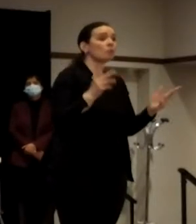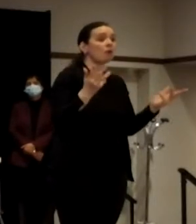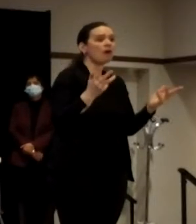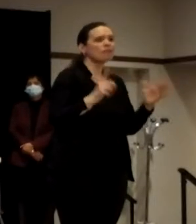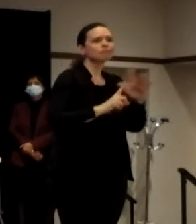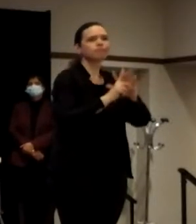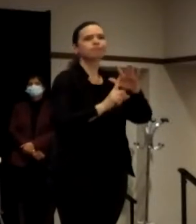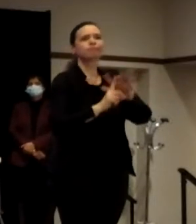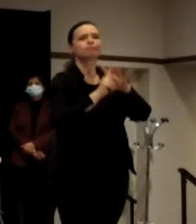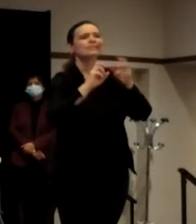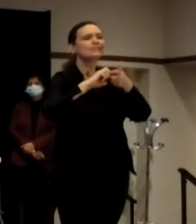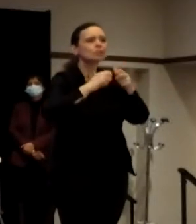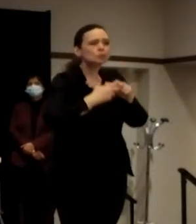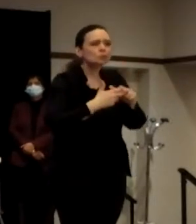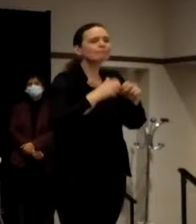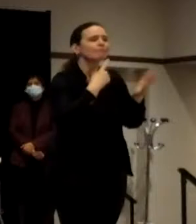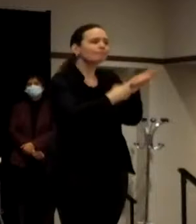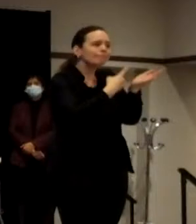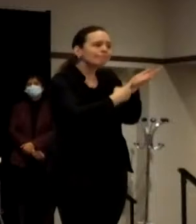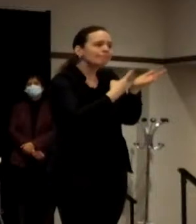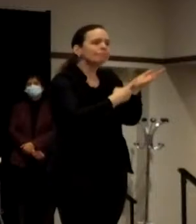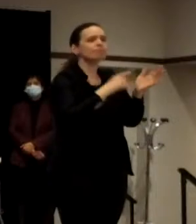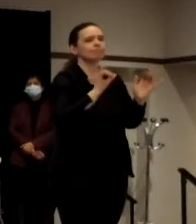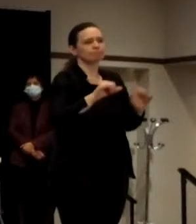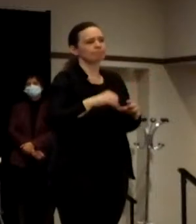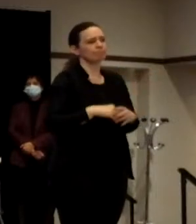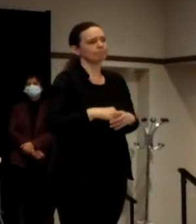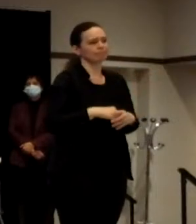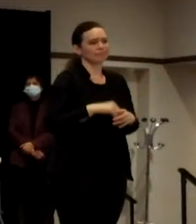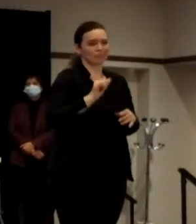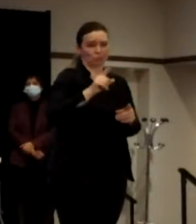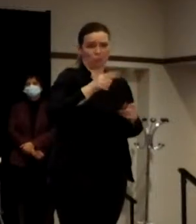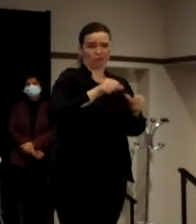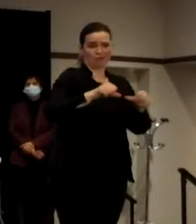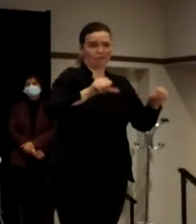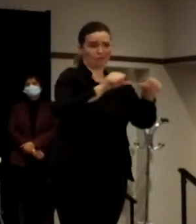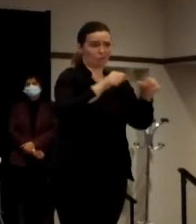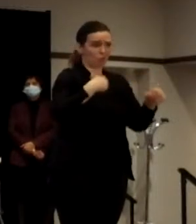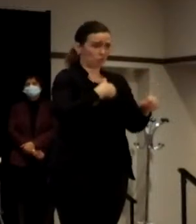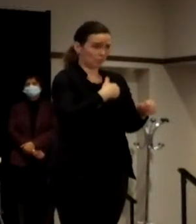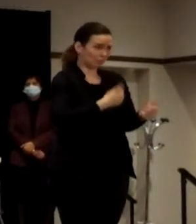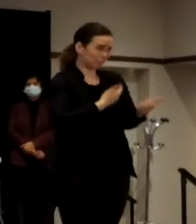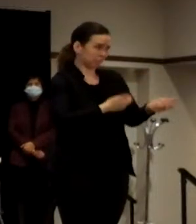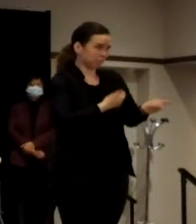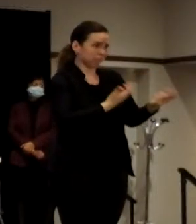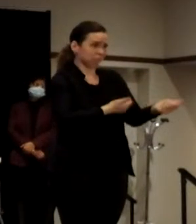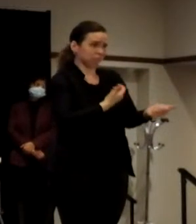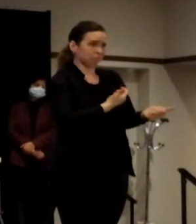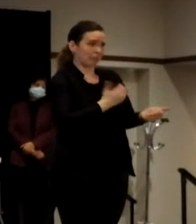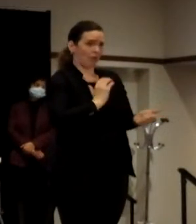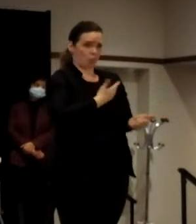that's a venue, it's an avenue, and then certainly we have our own avenues as well.